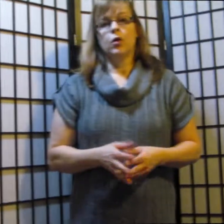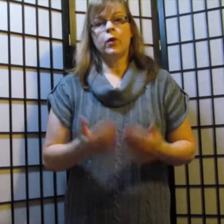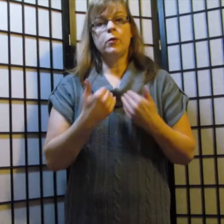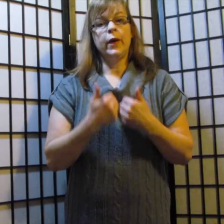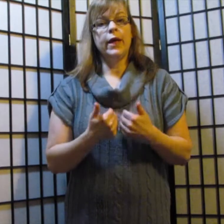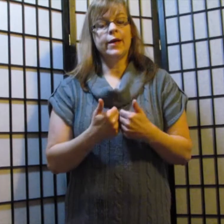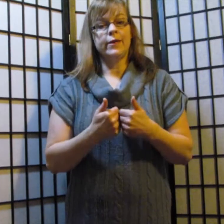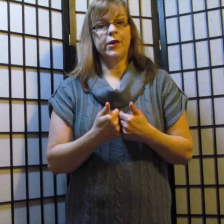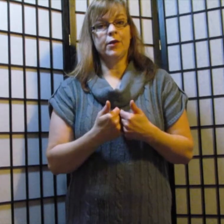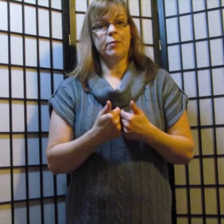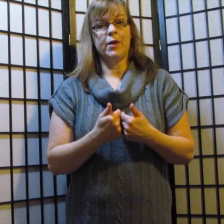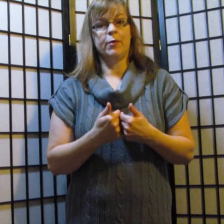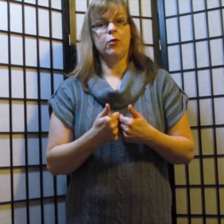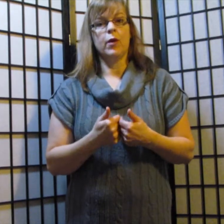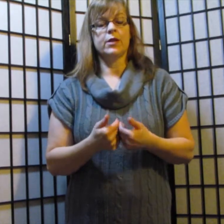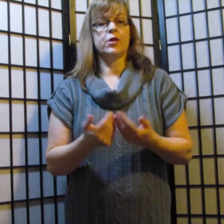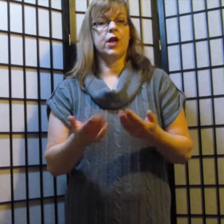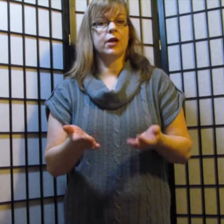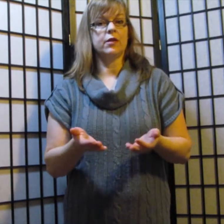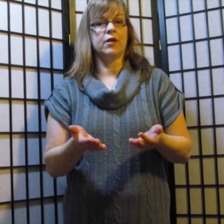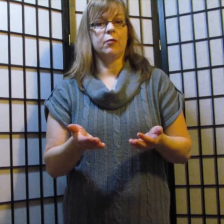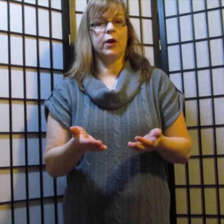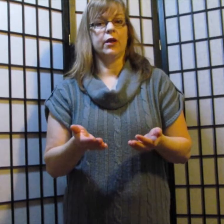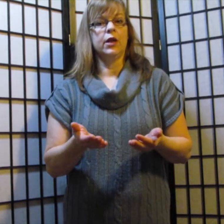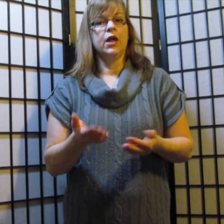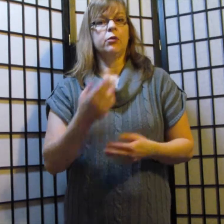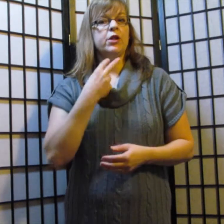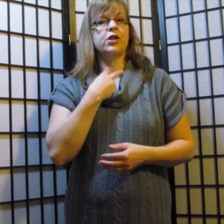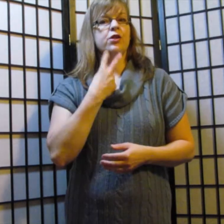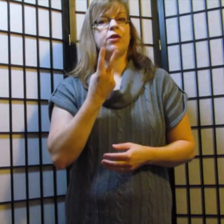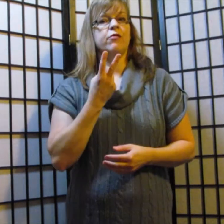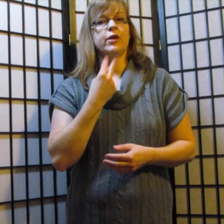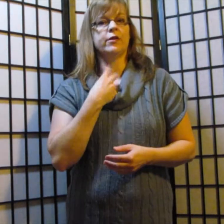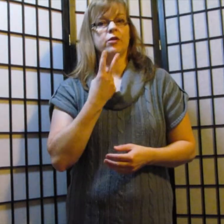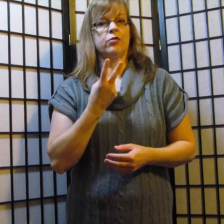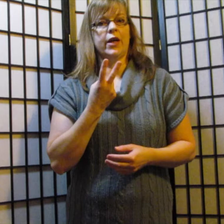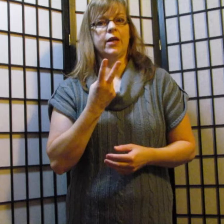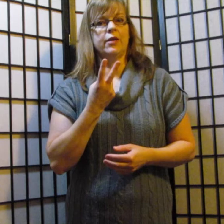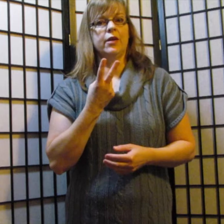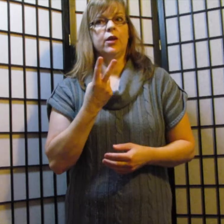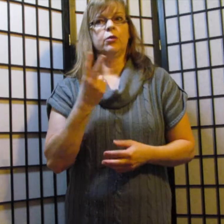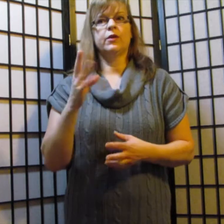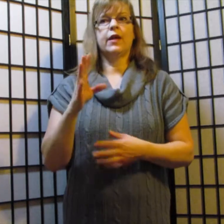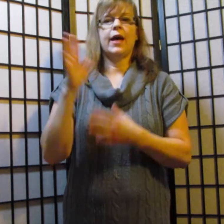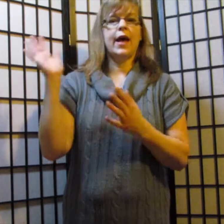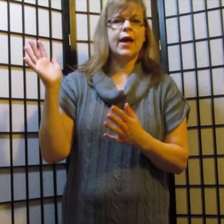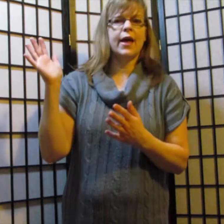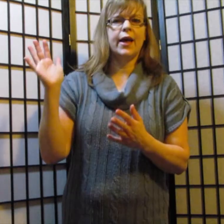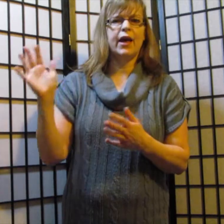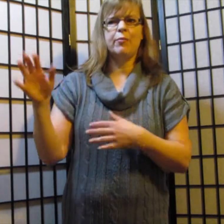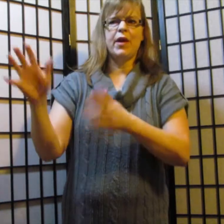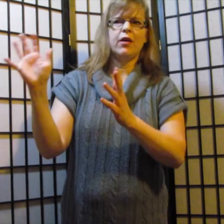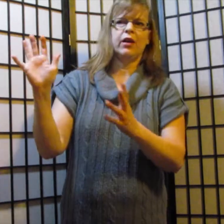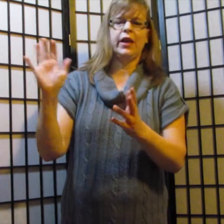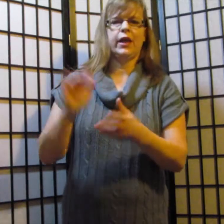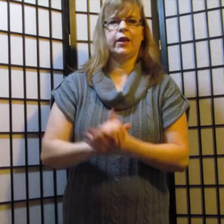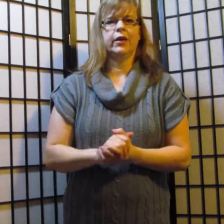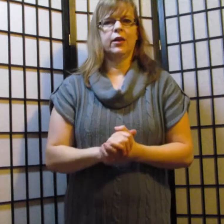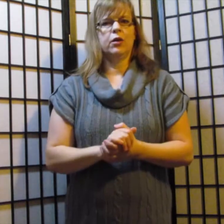When we as hearing people want to talk to someone, we just use our voices, right? We'll say, hey, Mary,